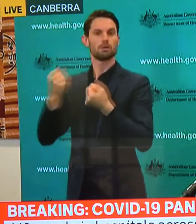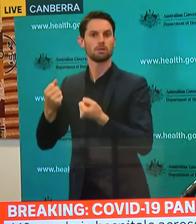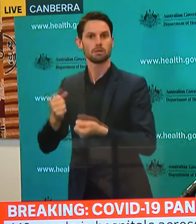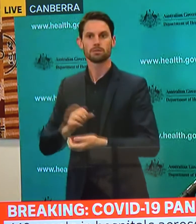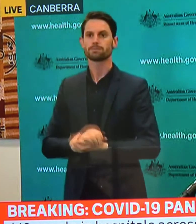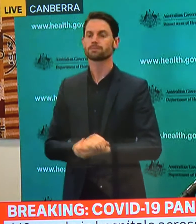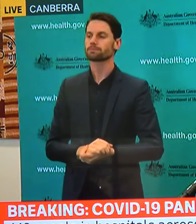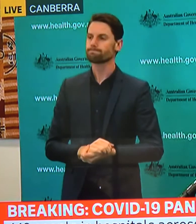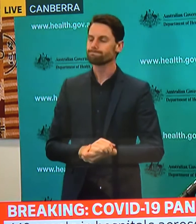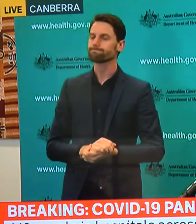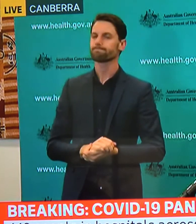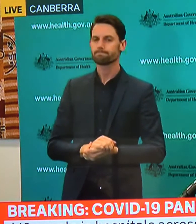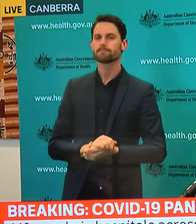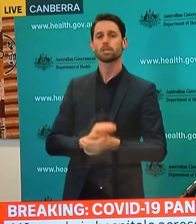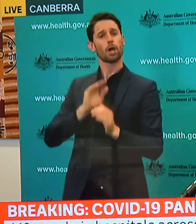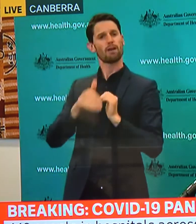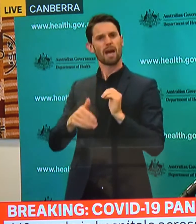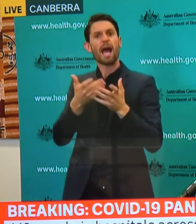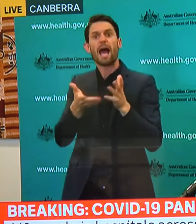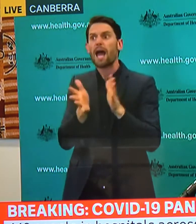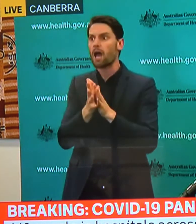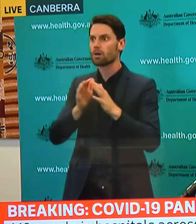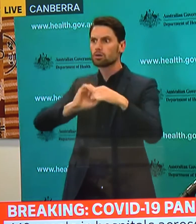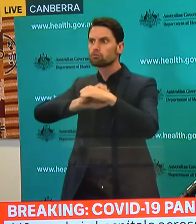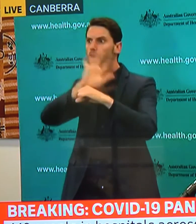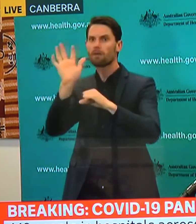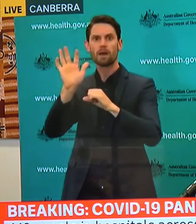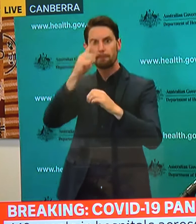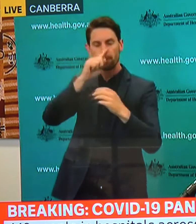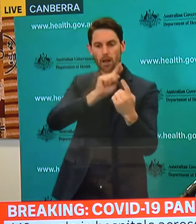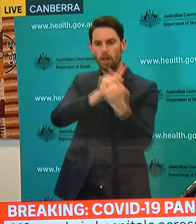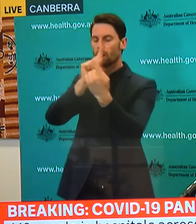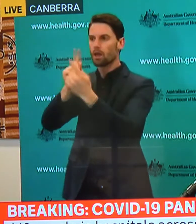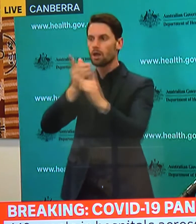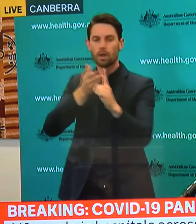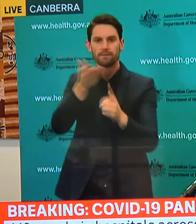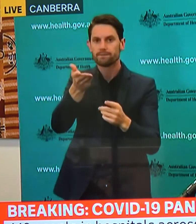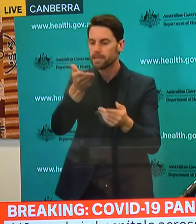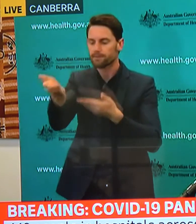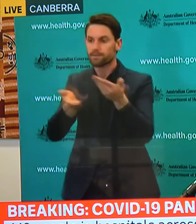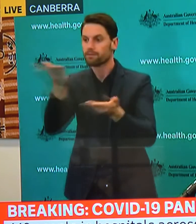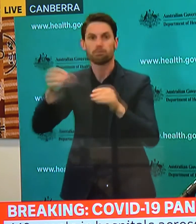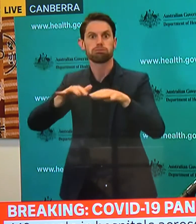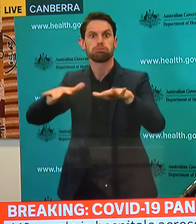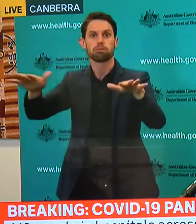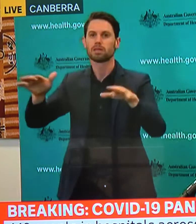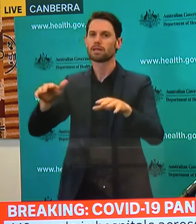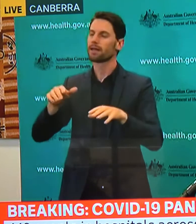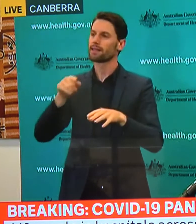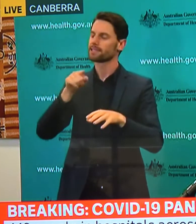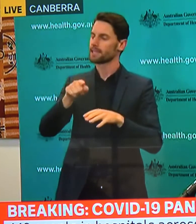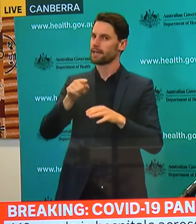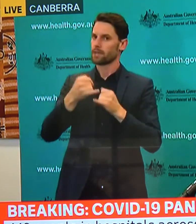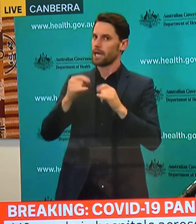local transmission takes place is a complex one, and I'm not sure I can answer that for every particular place, but certainly